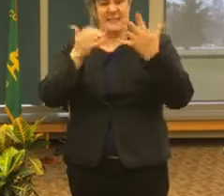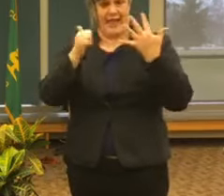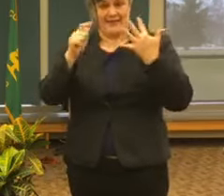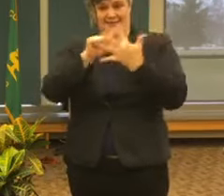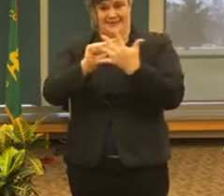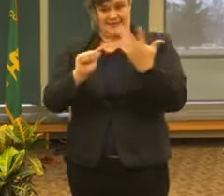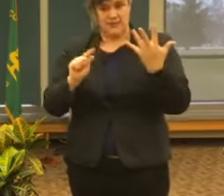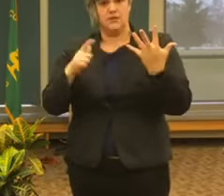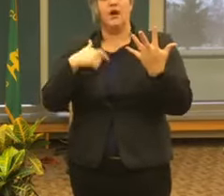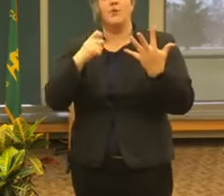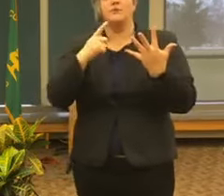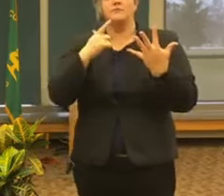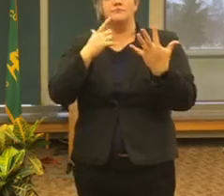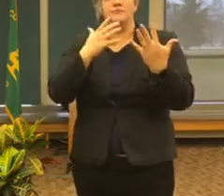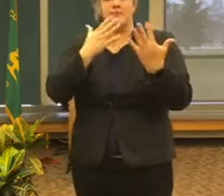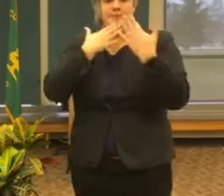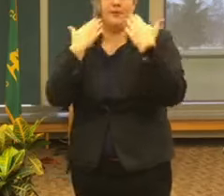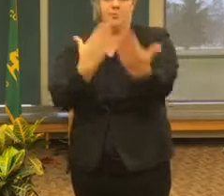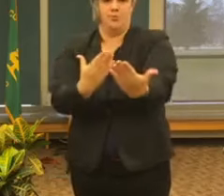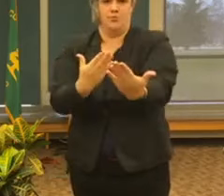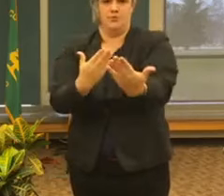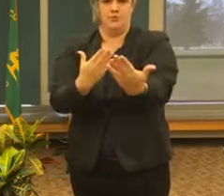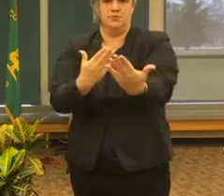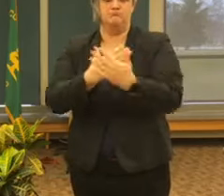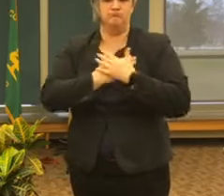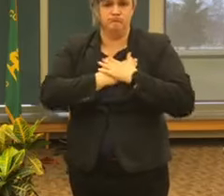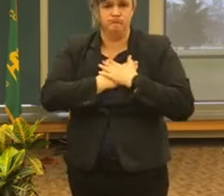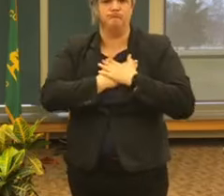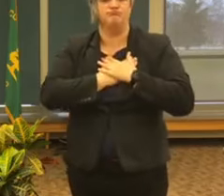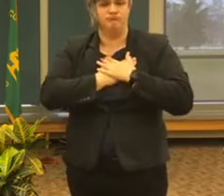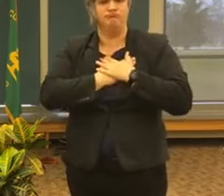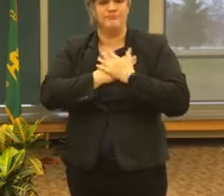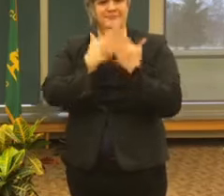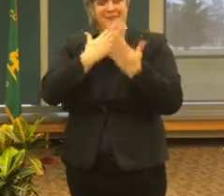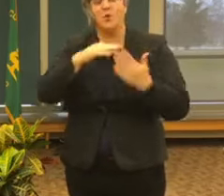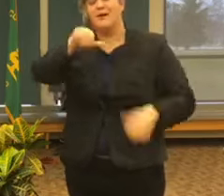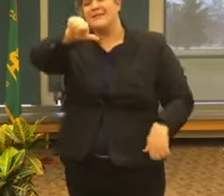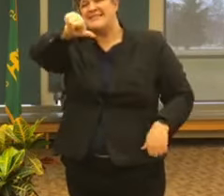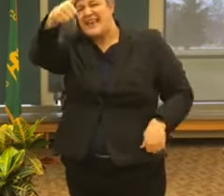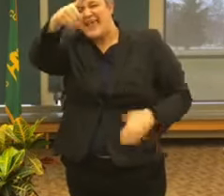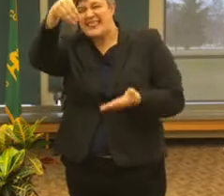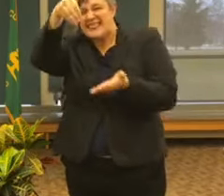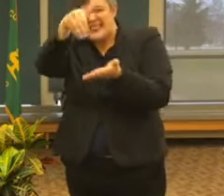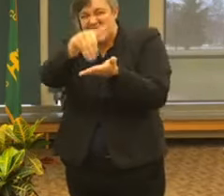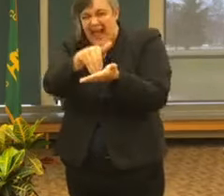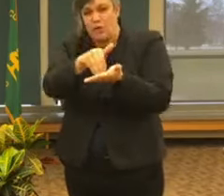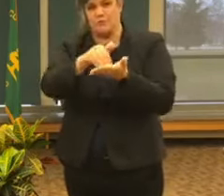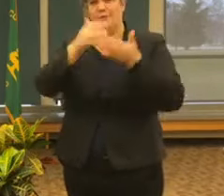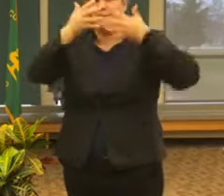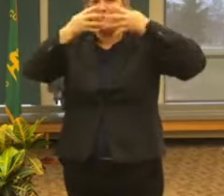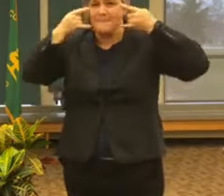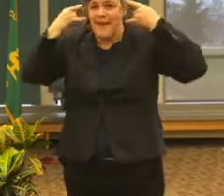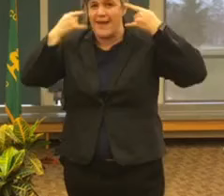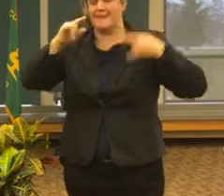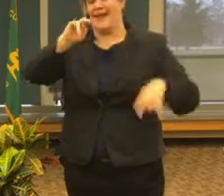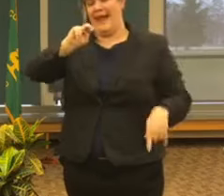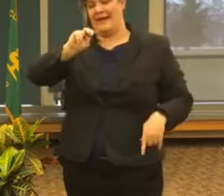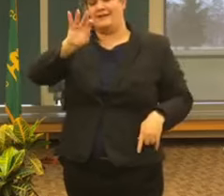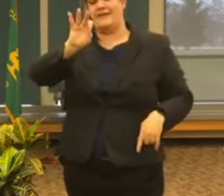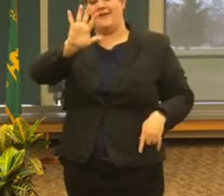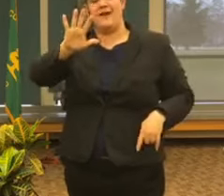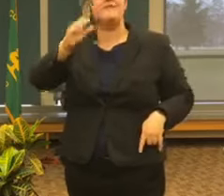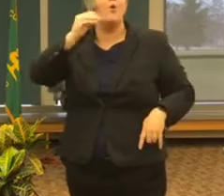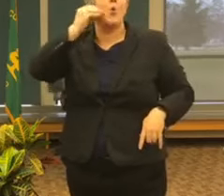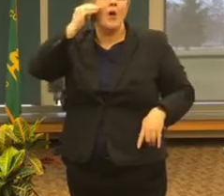express my sincere gratitude. We had 10,000 N95 masks from Home Medics